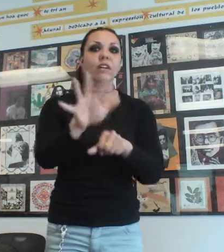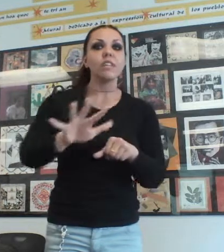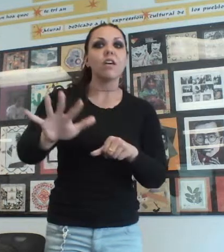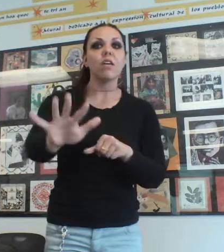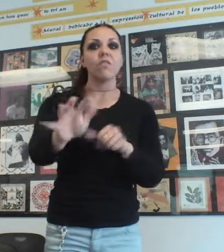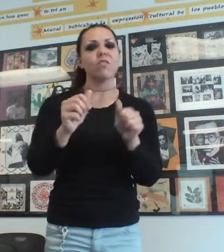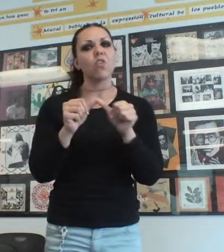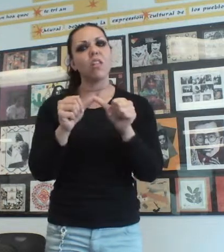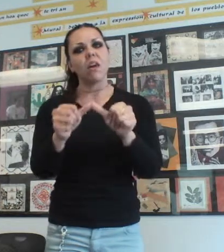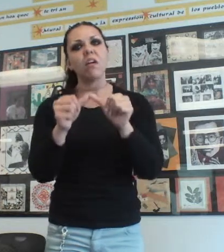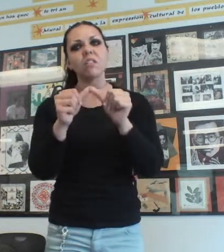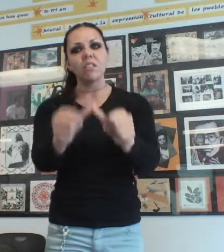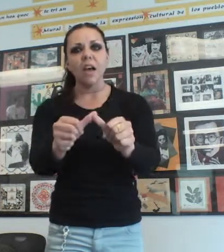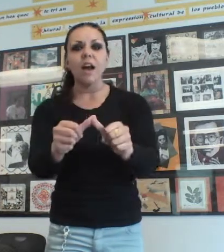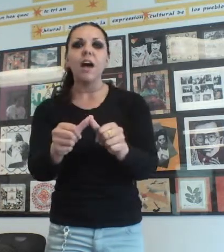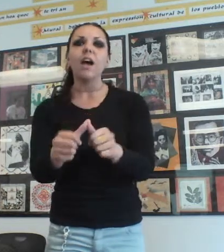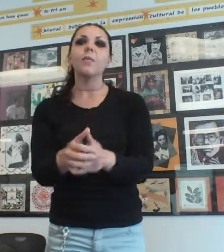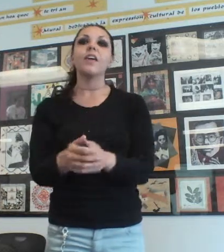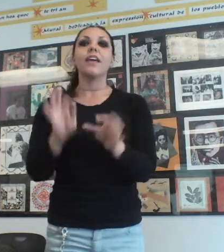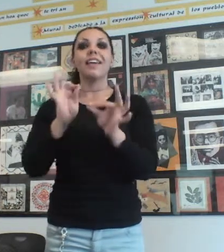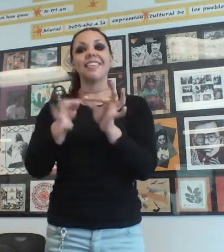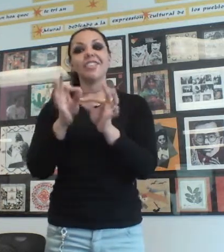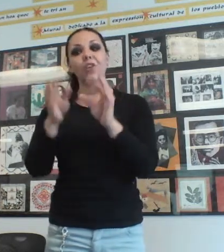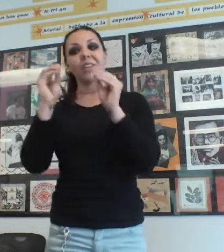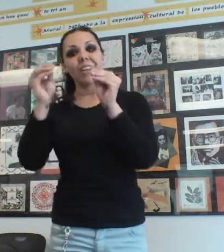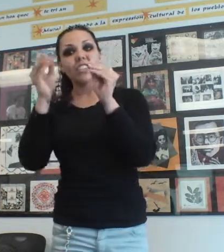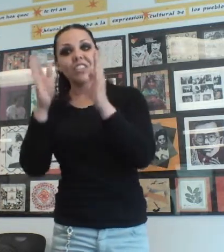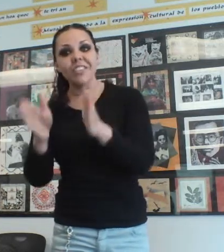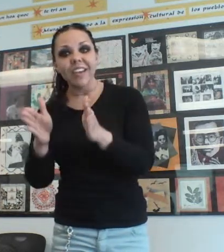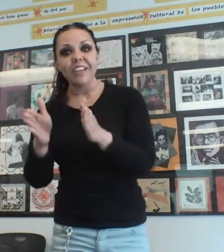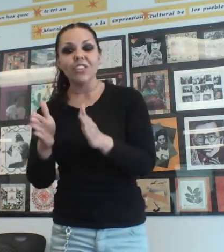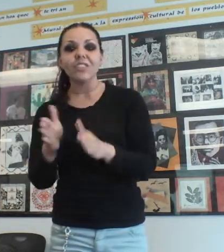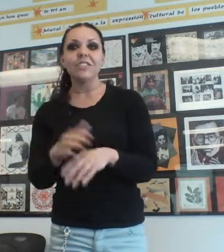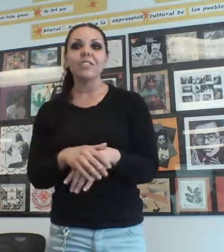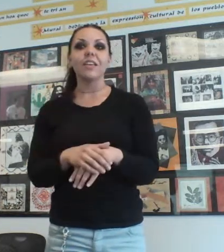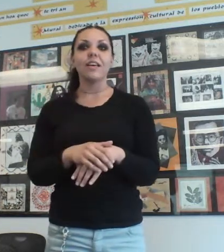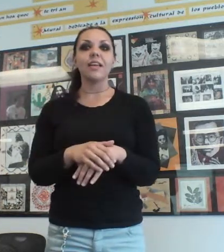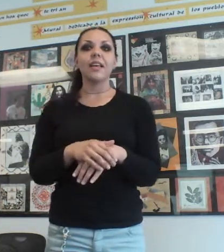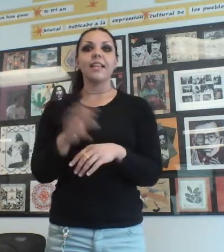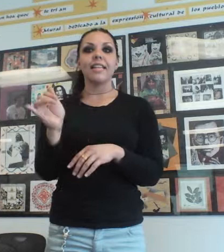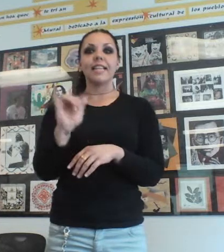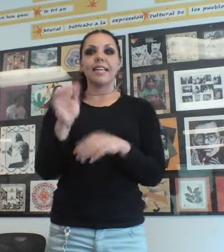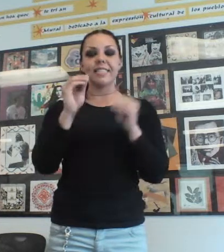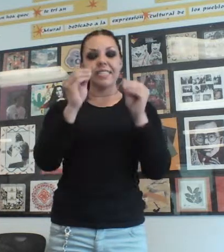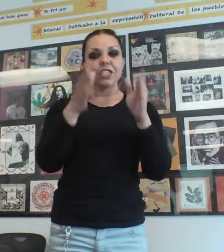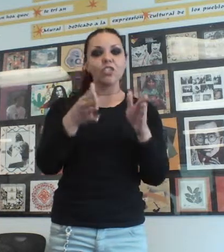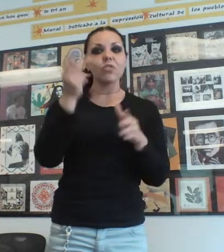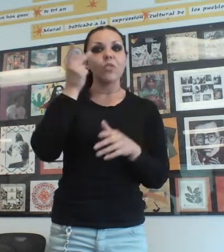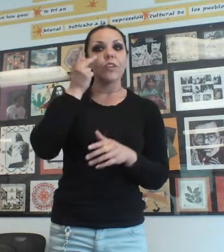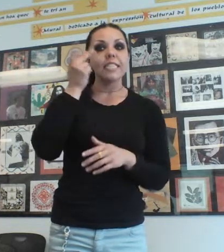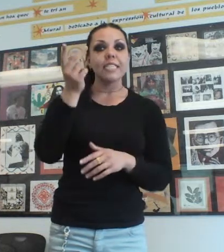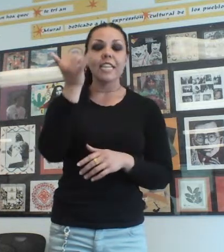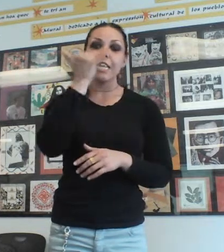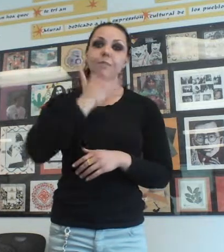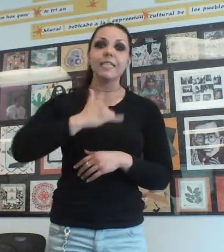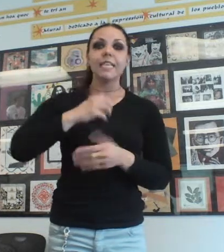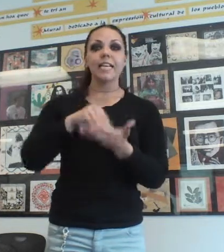interpreter educators like myself and your other teachers. We see the mistakes that students make, and we kind of can make